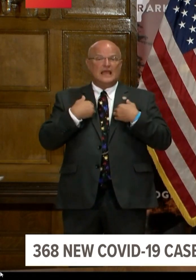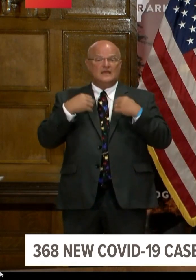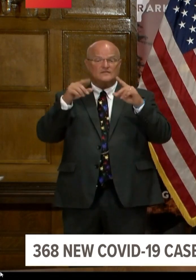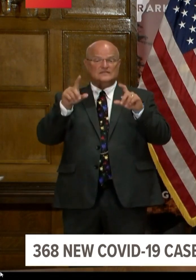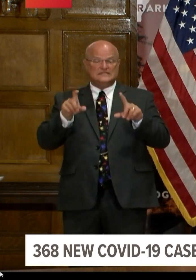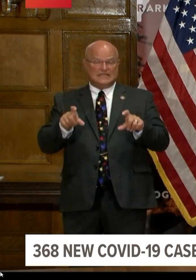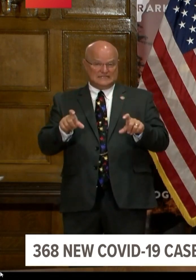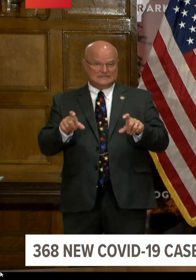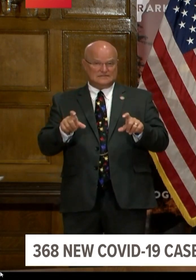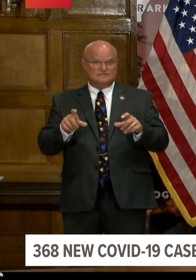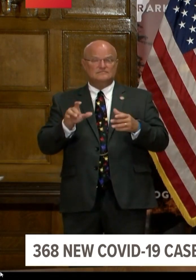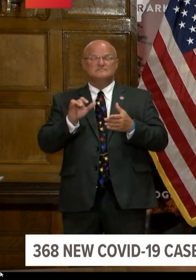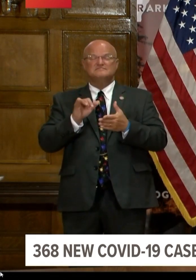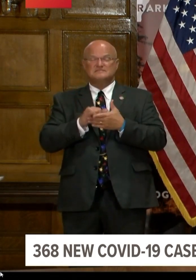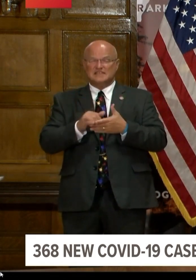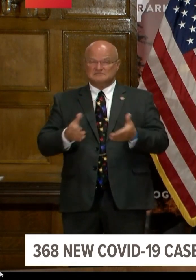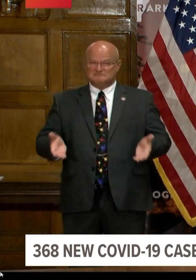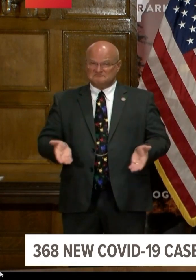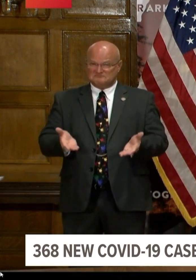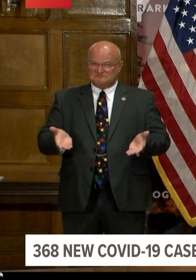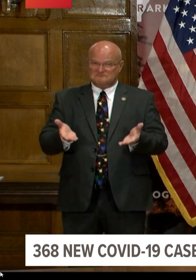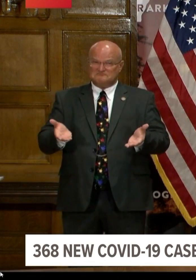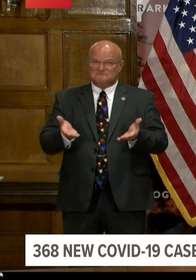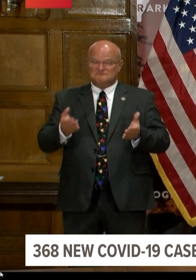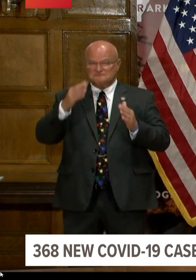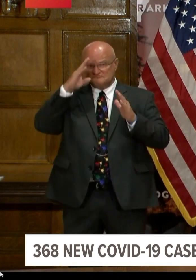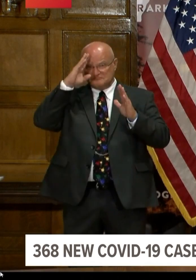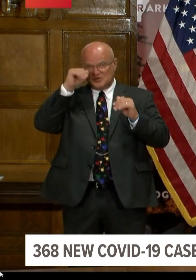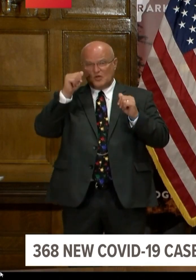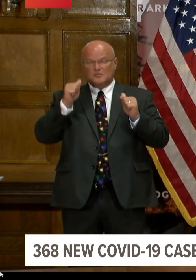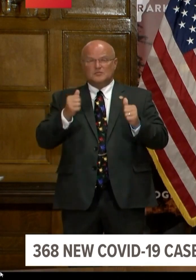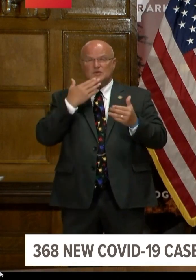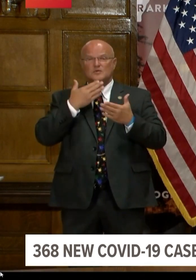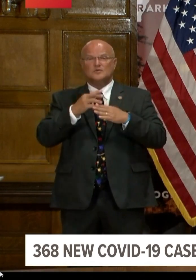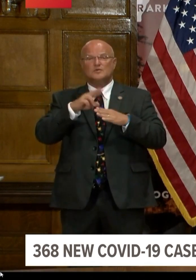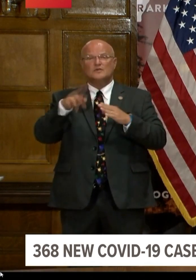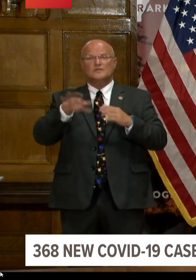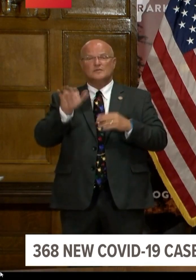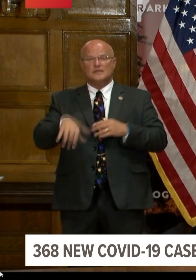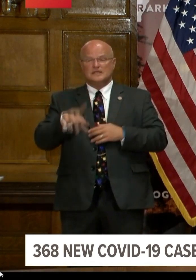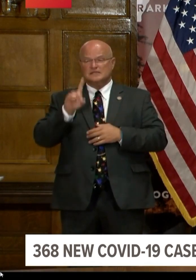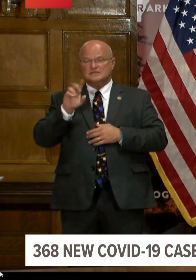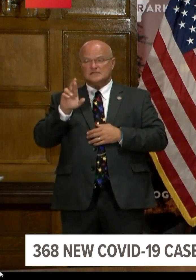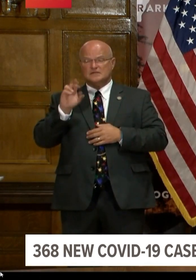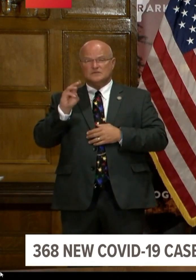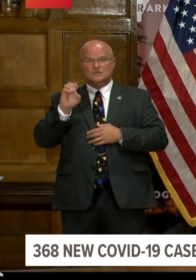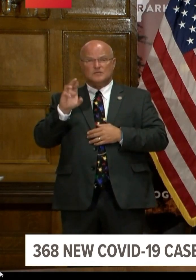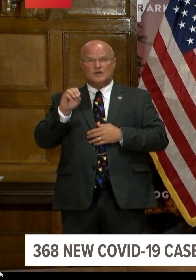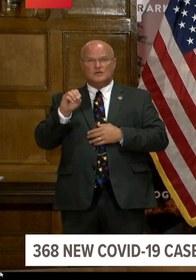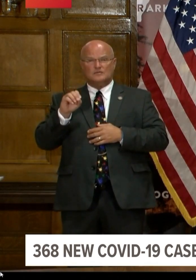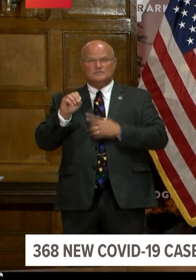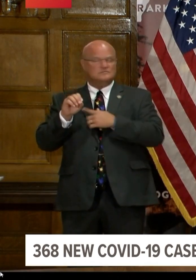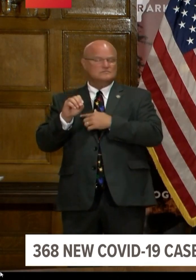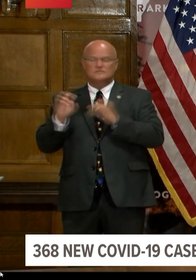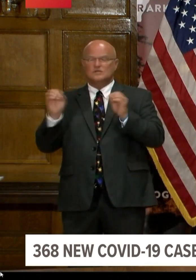test. That's what we encourage, and we hope that there'll be a good result from that. Dr. Romero, do you have anything else there?